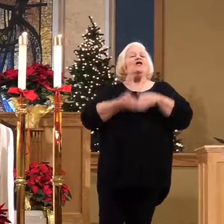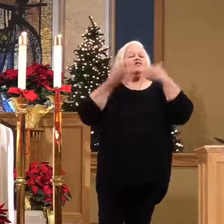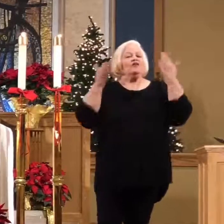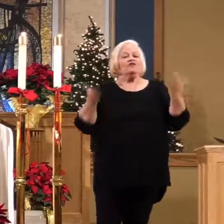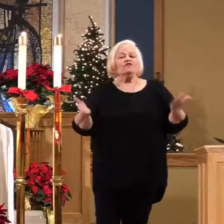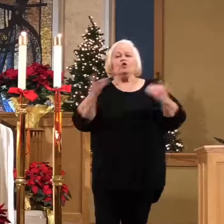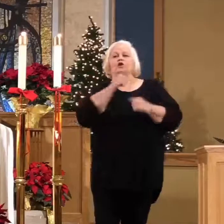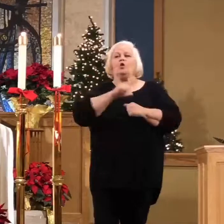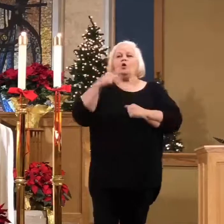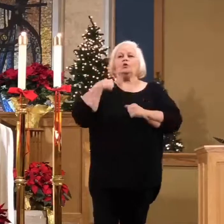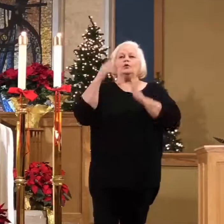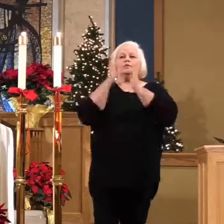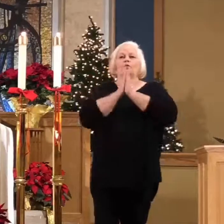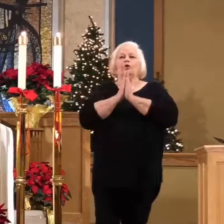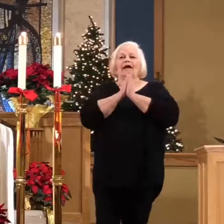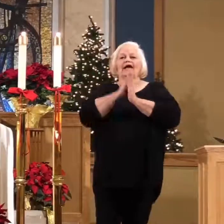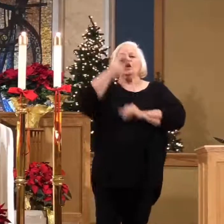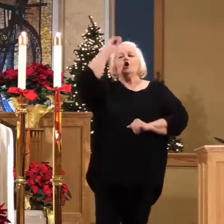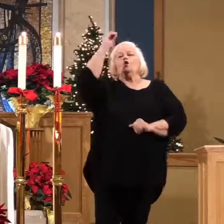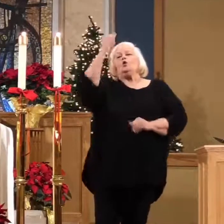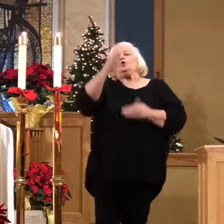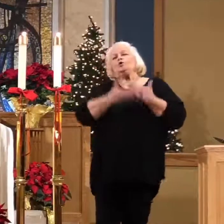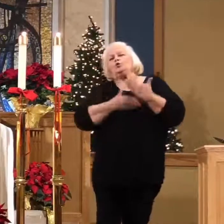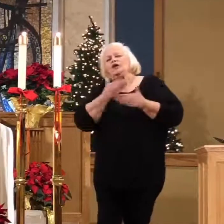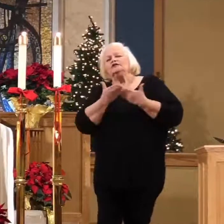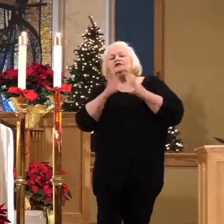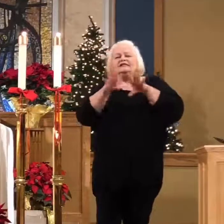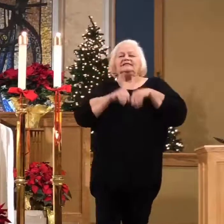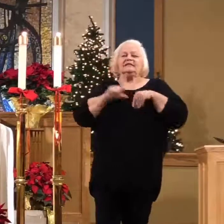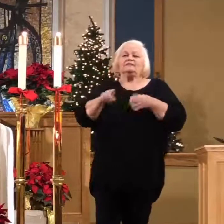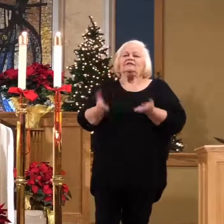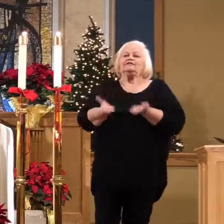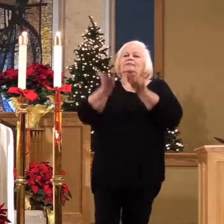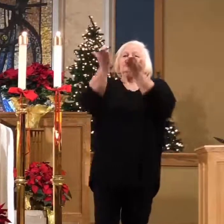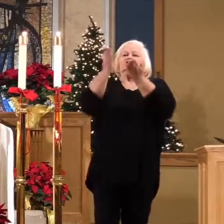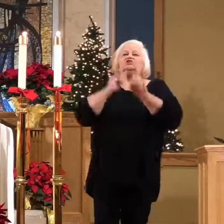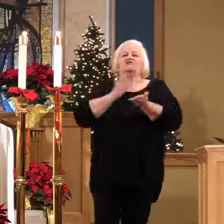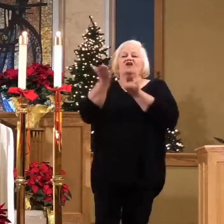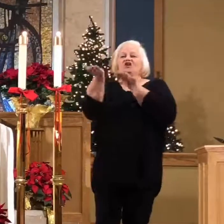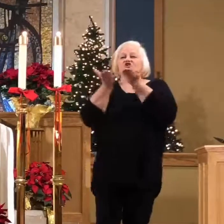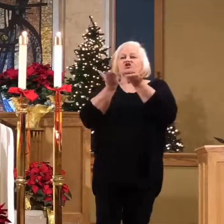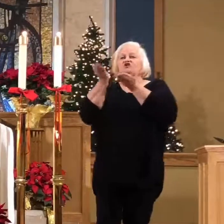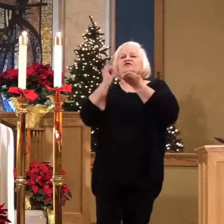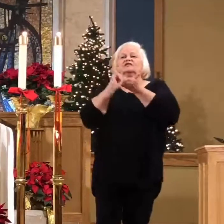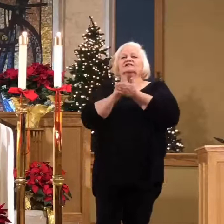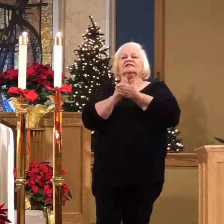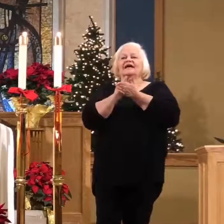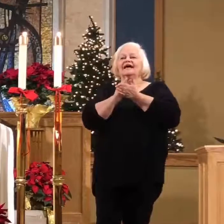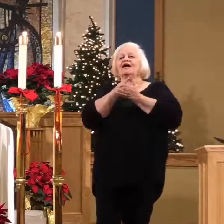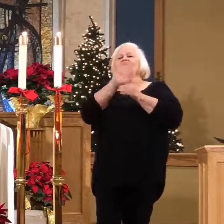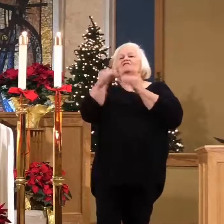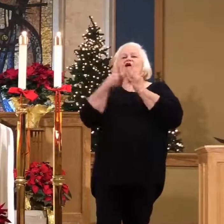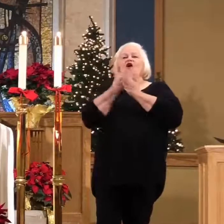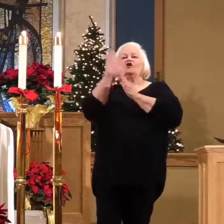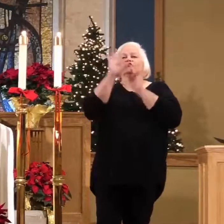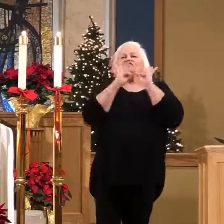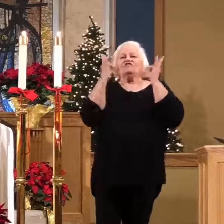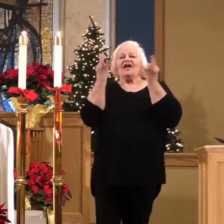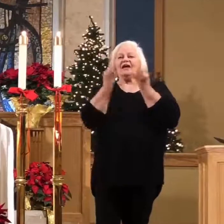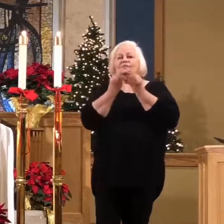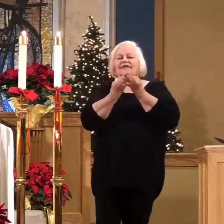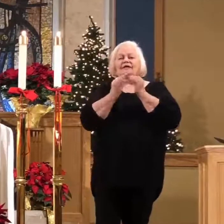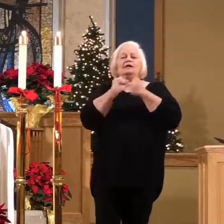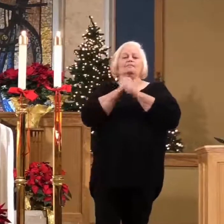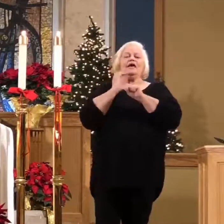Therefore, Lord, we pray, graciously accept this oblation of our service, that of your whole family, order